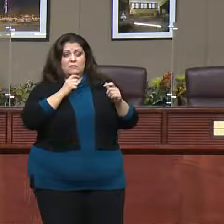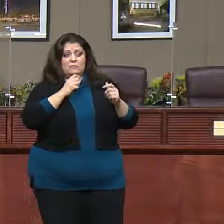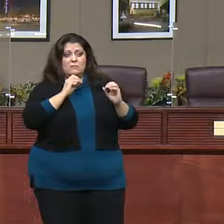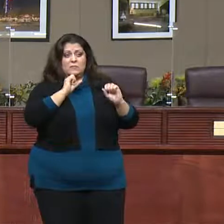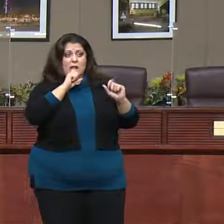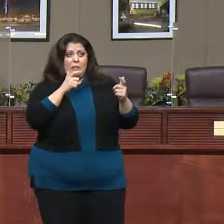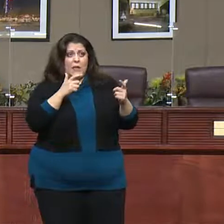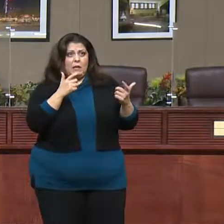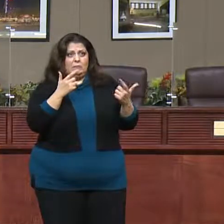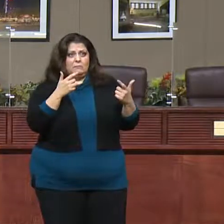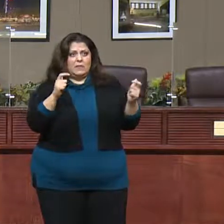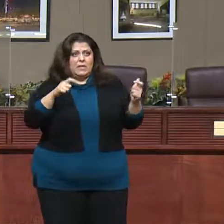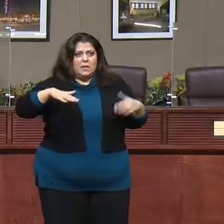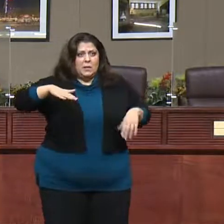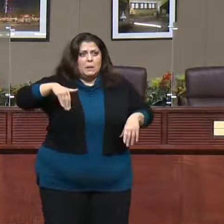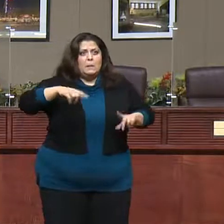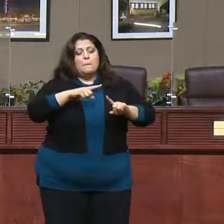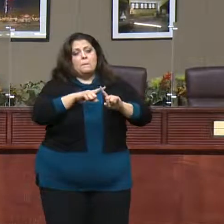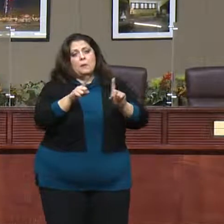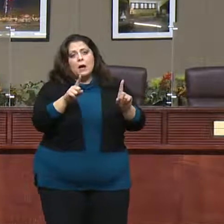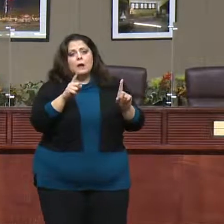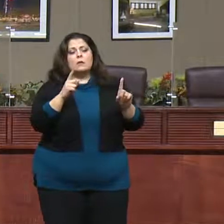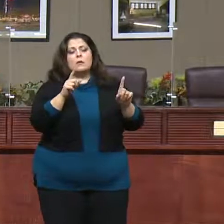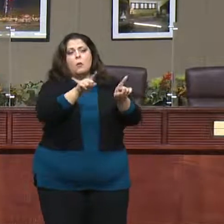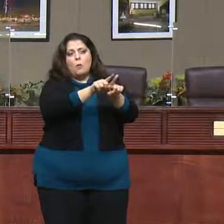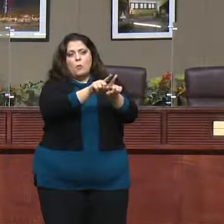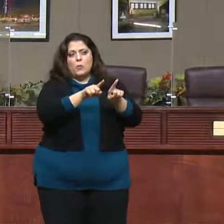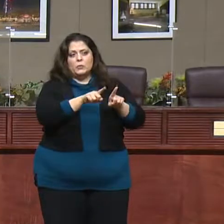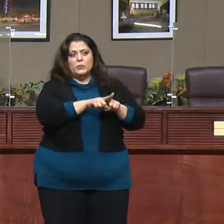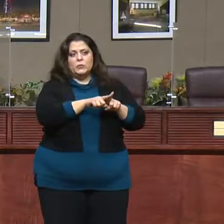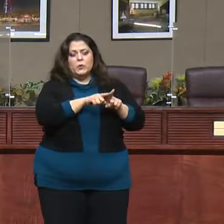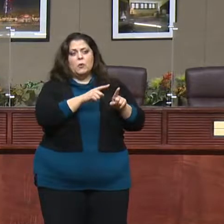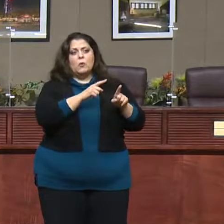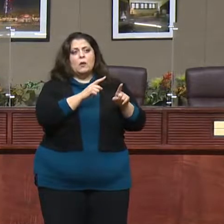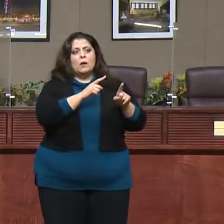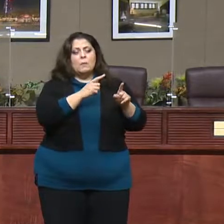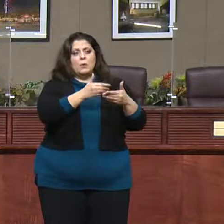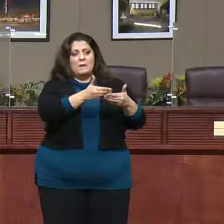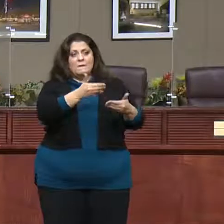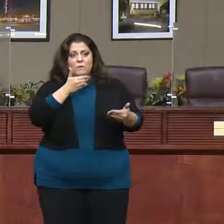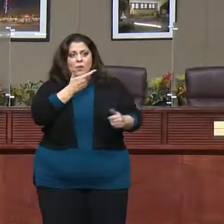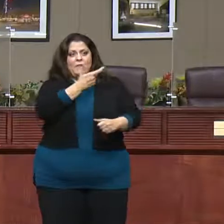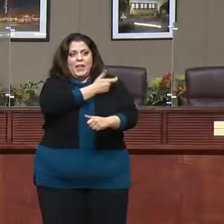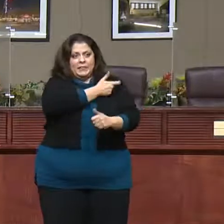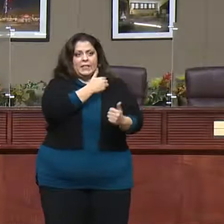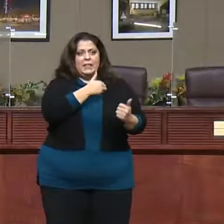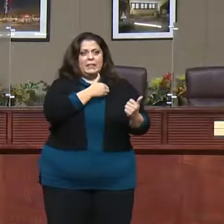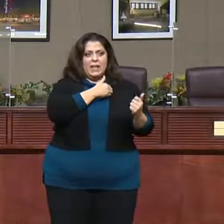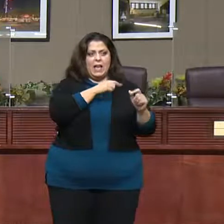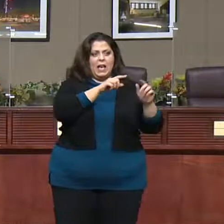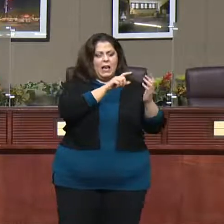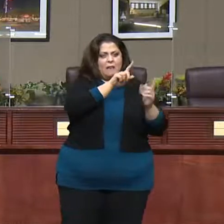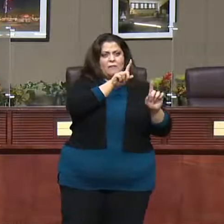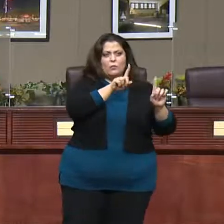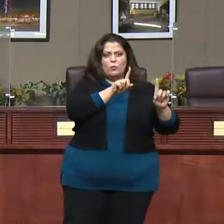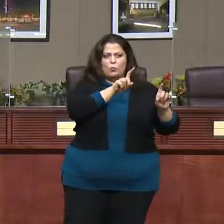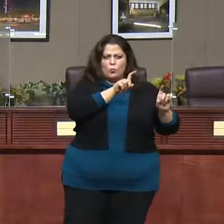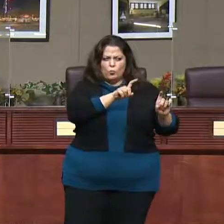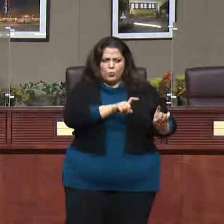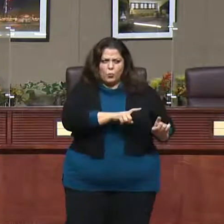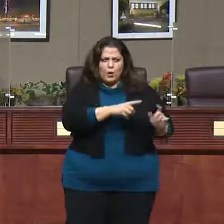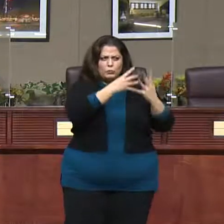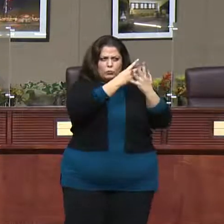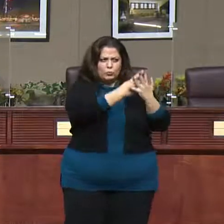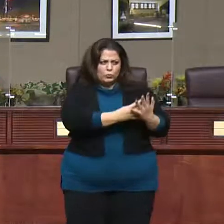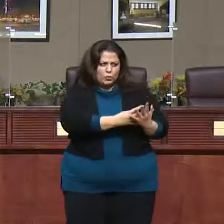Although, people go through a screening process when they are about to receive the vaccine. And again, those individuals